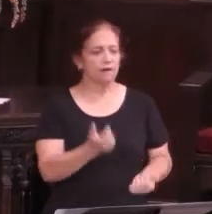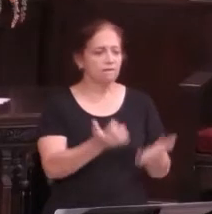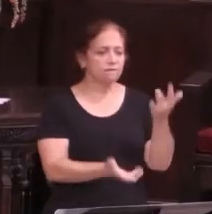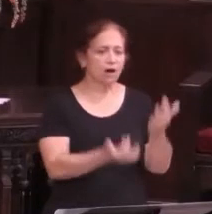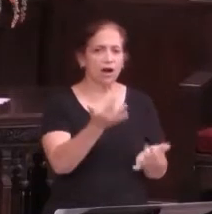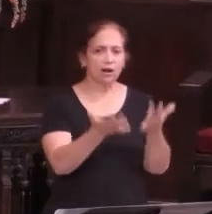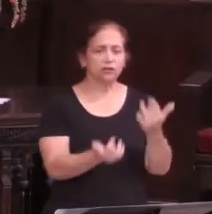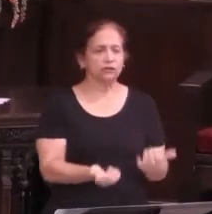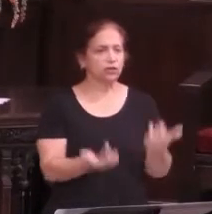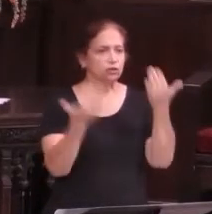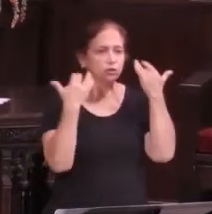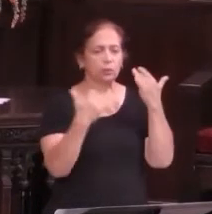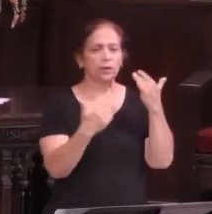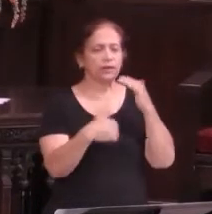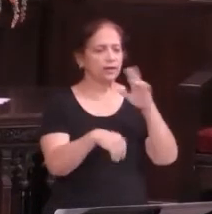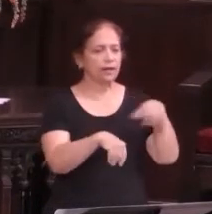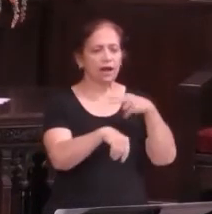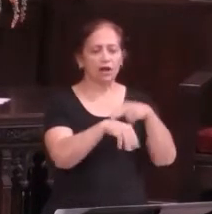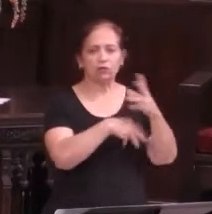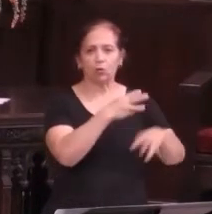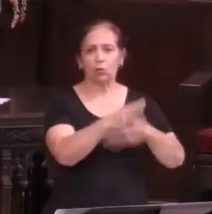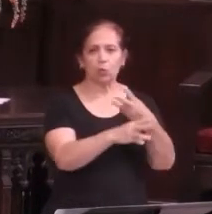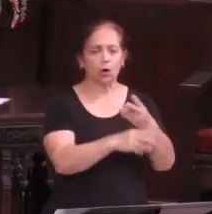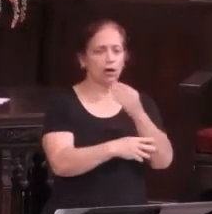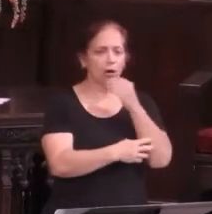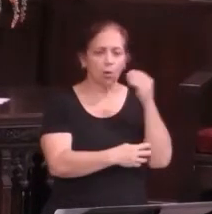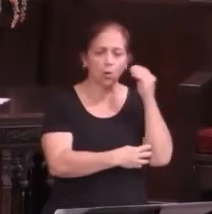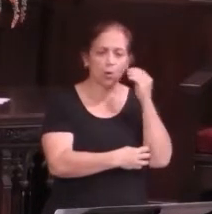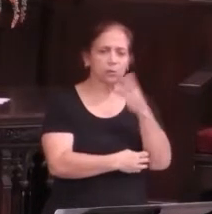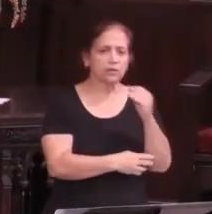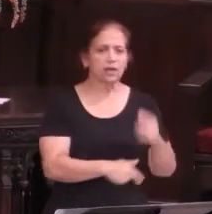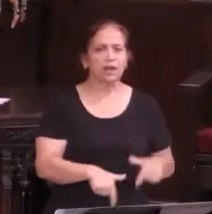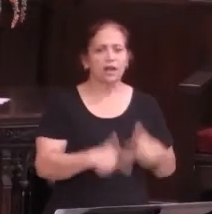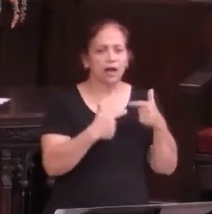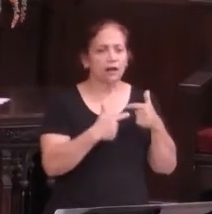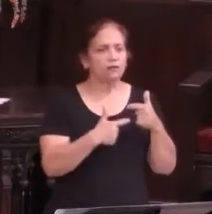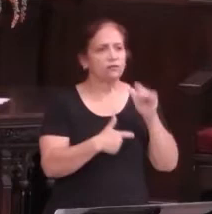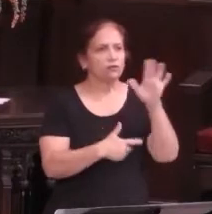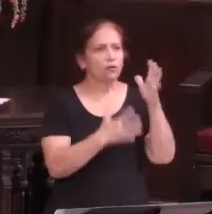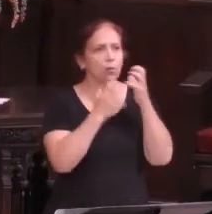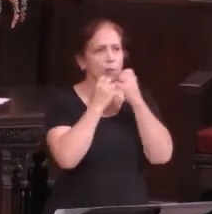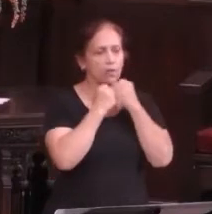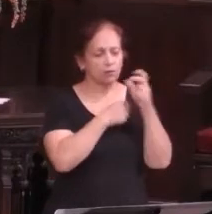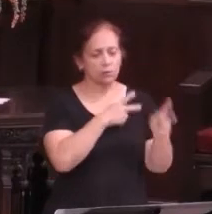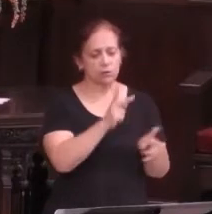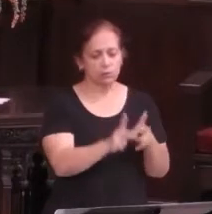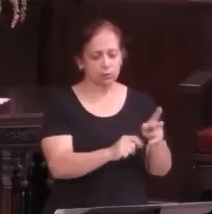fires consuming the natural world and the homes and lives of your beloveds,